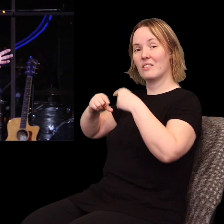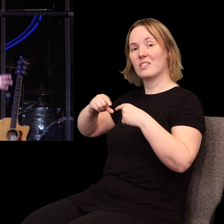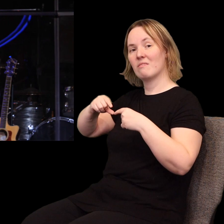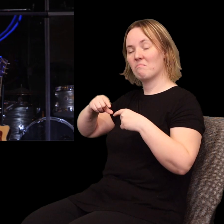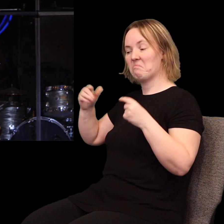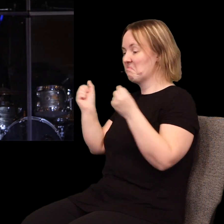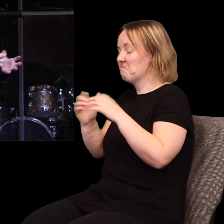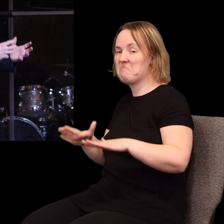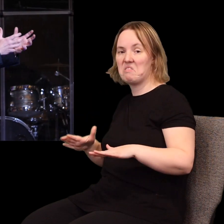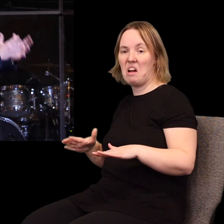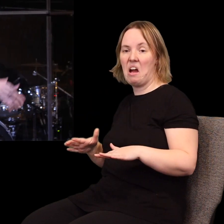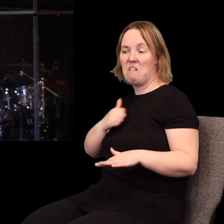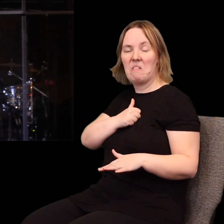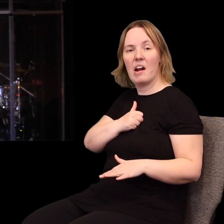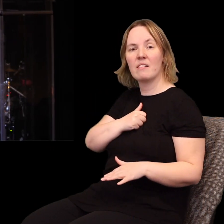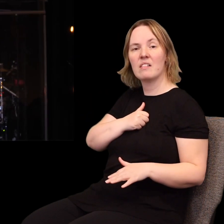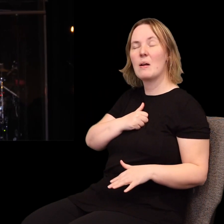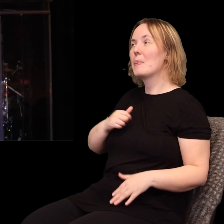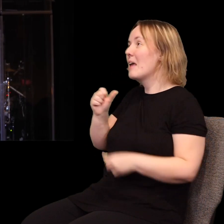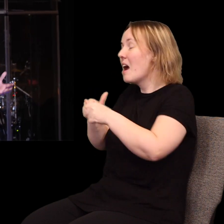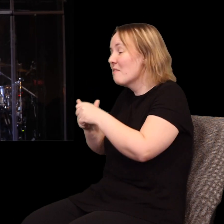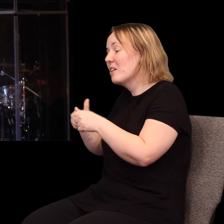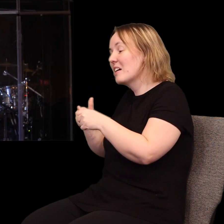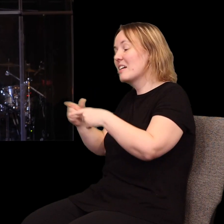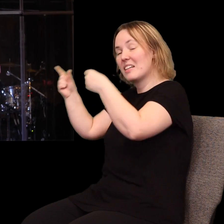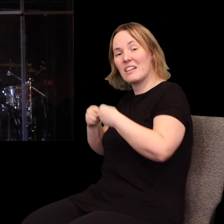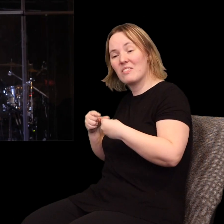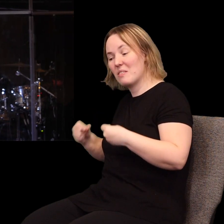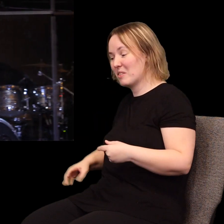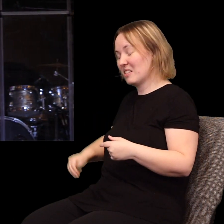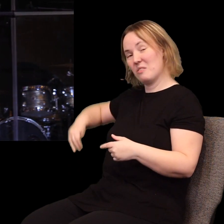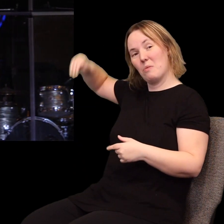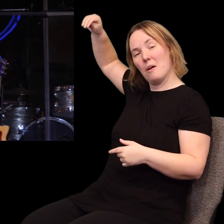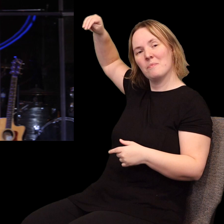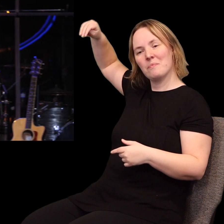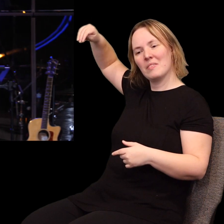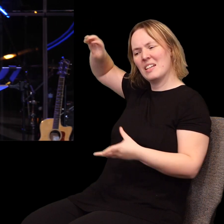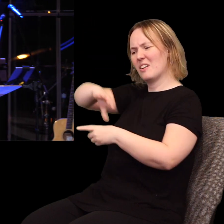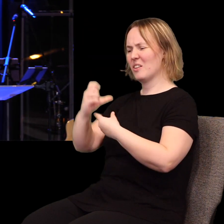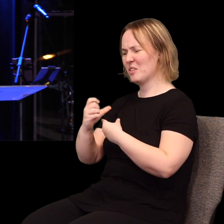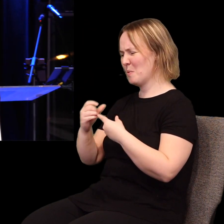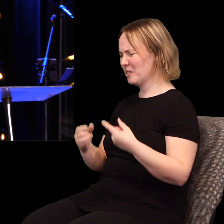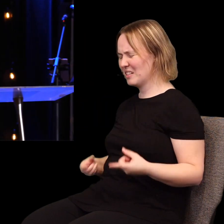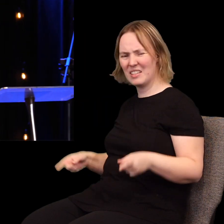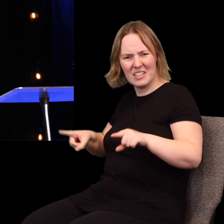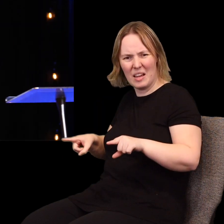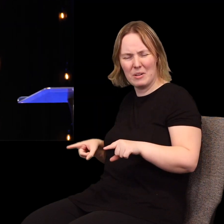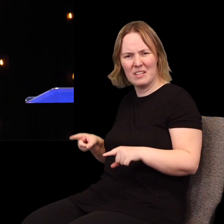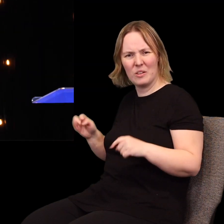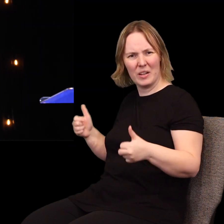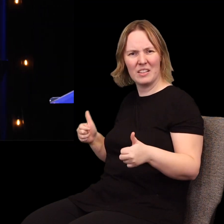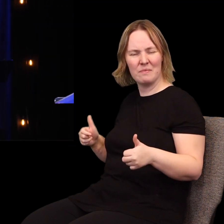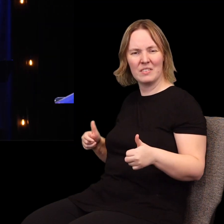are without regret. Every gift I've given to you, I want it to flourish. I want it to grow. In our culture, we're so used to things happening overnight that if they don't,